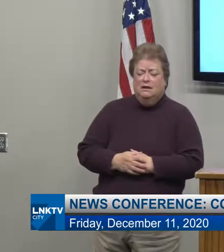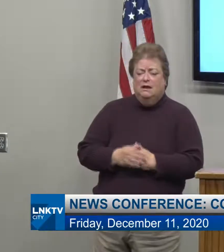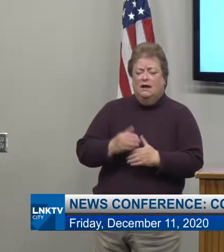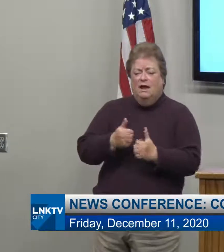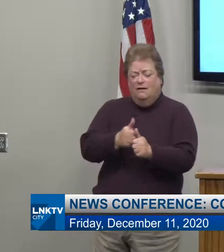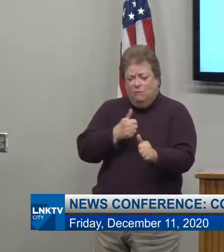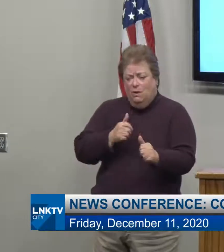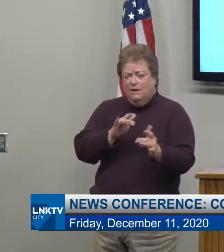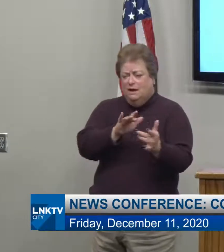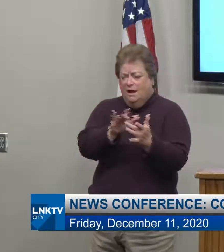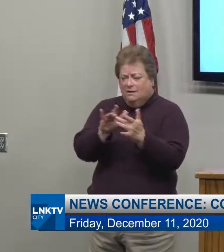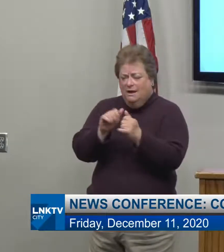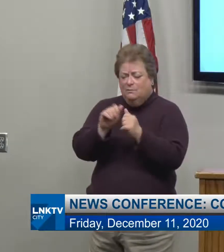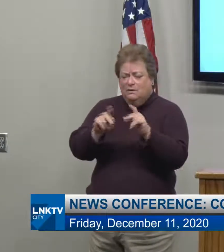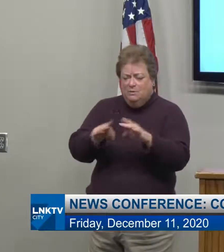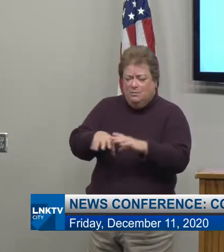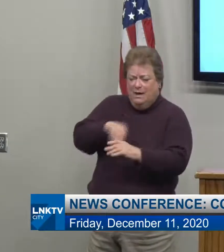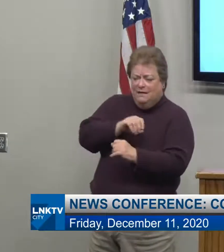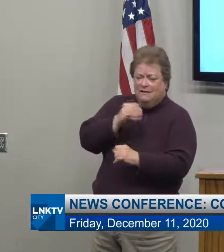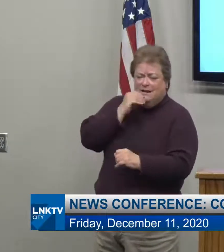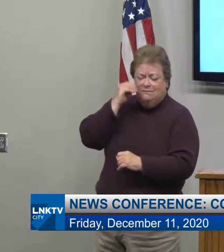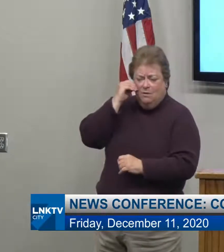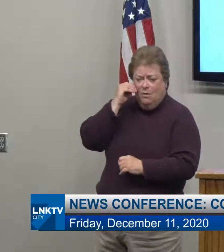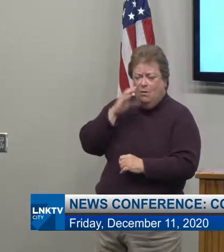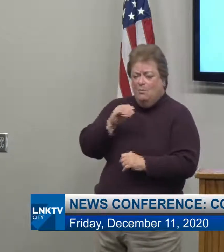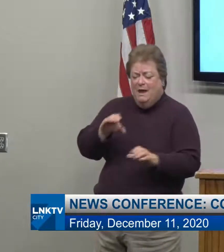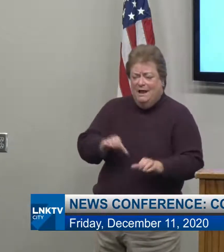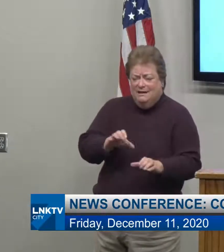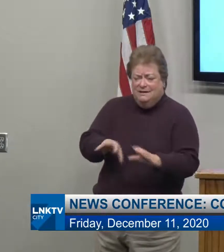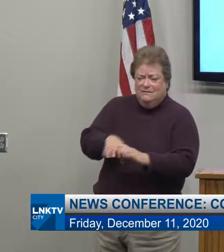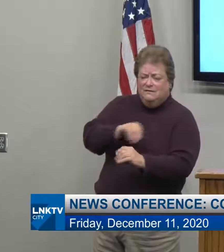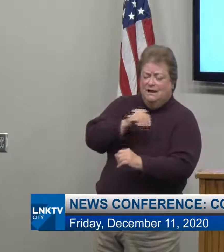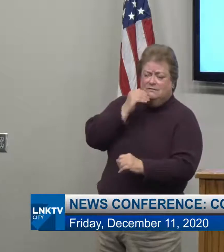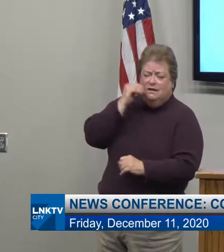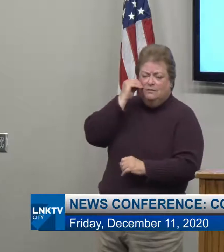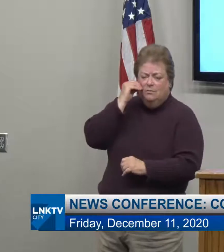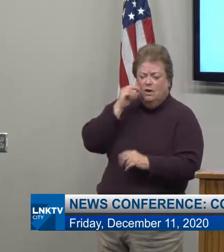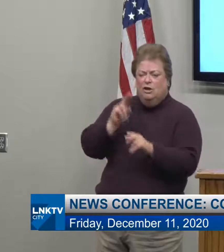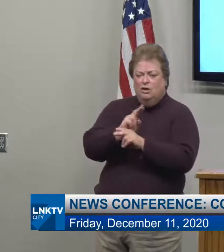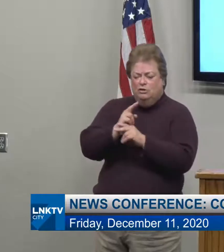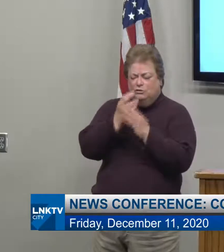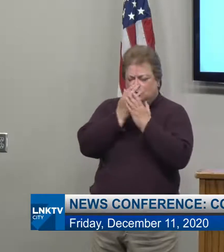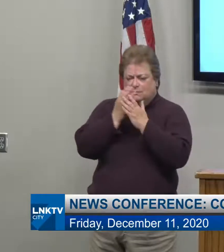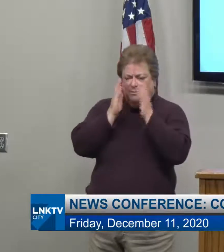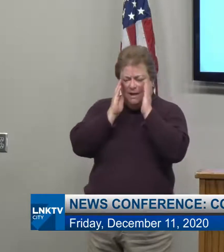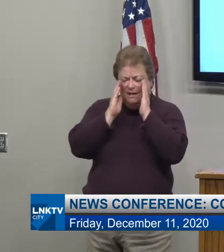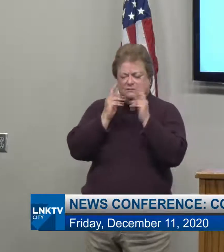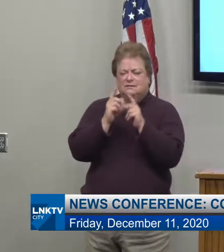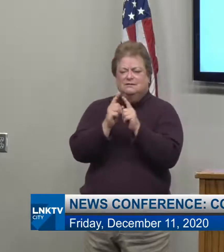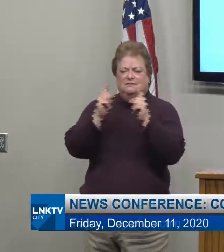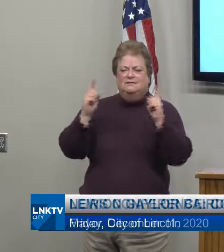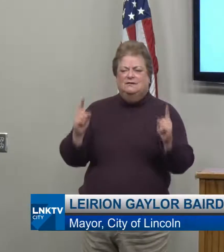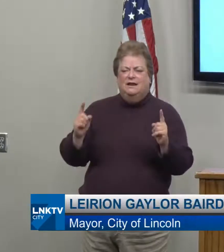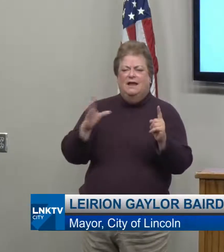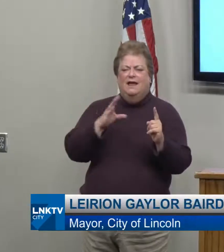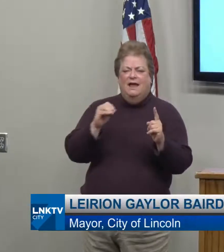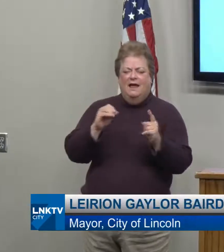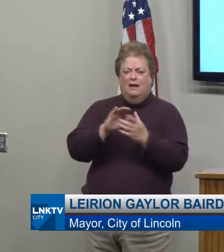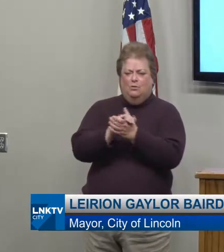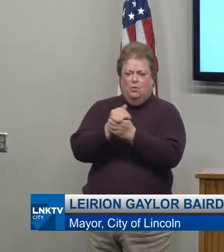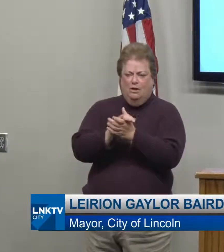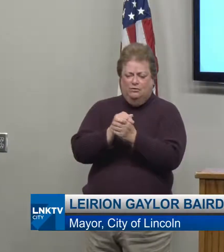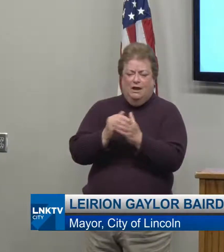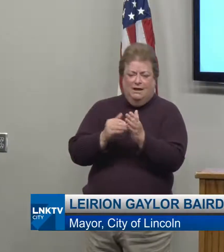avoid unnecessary activities outside the home. Let's wear our masks and let's keep 6 feet distance from others and wash our